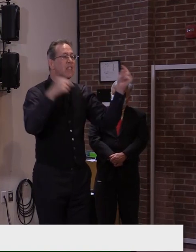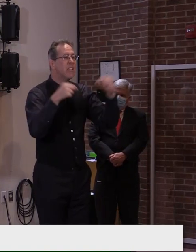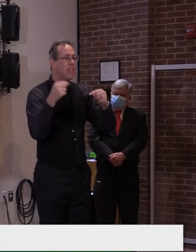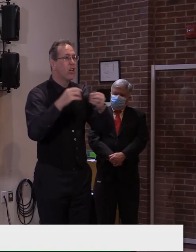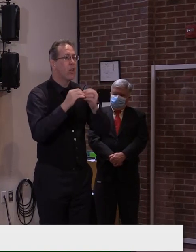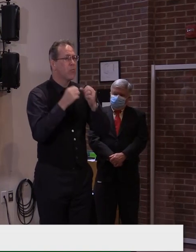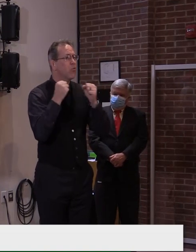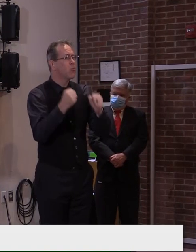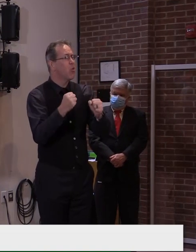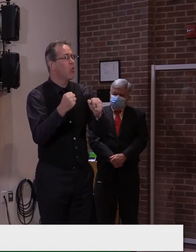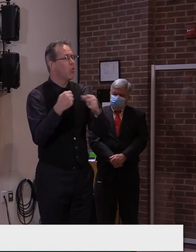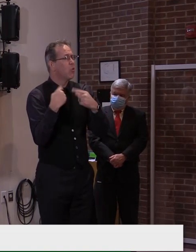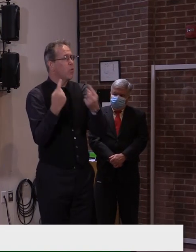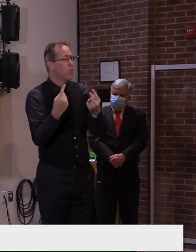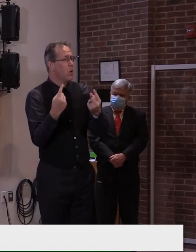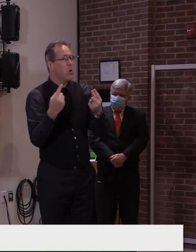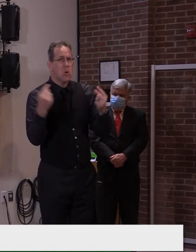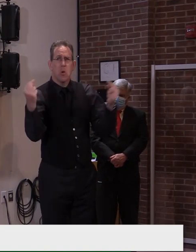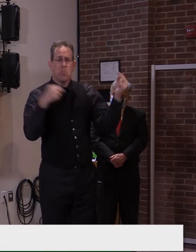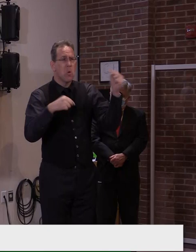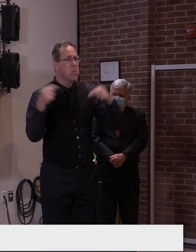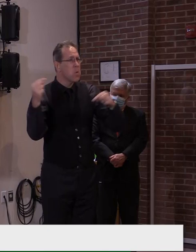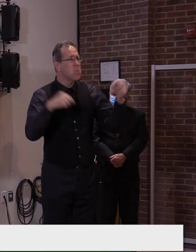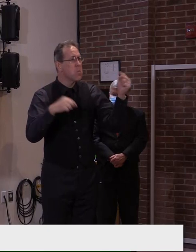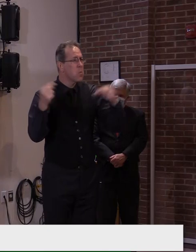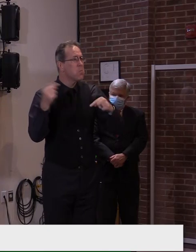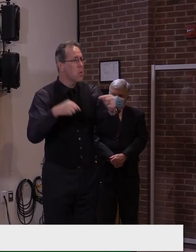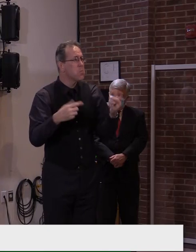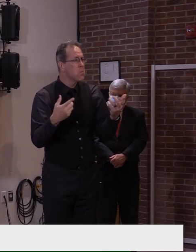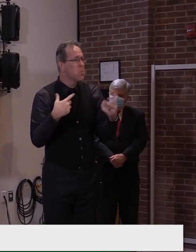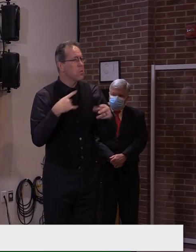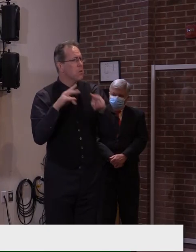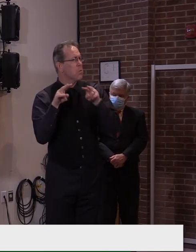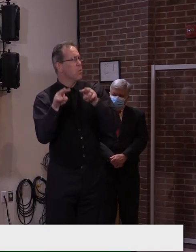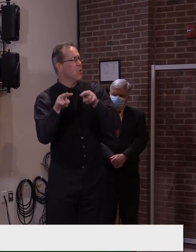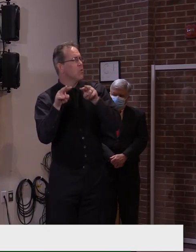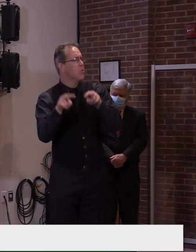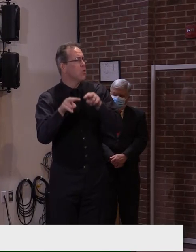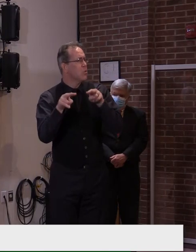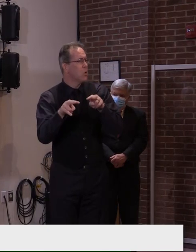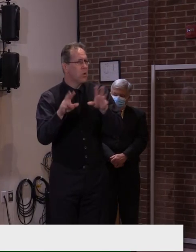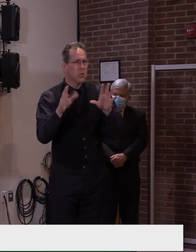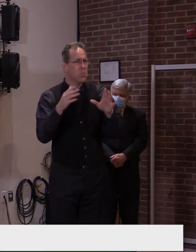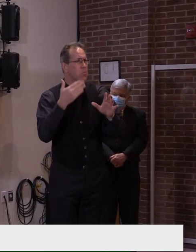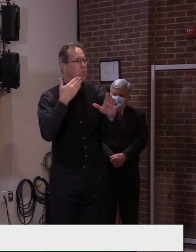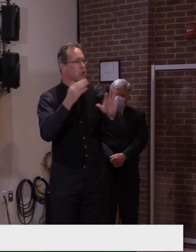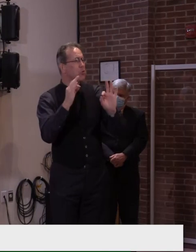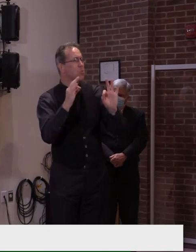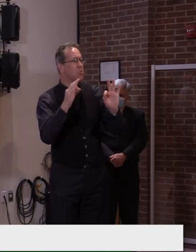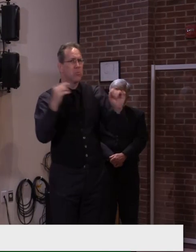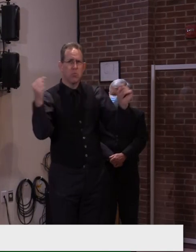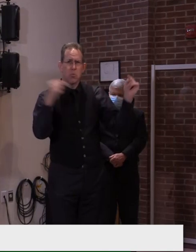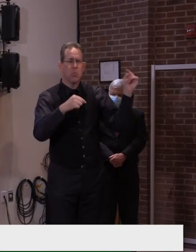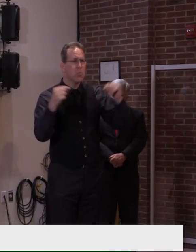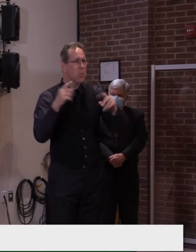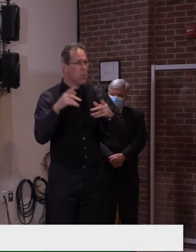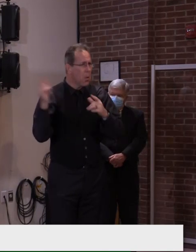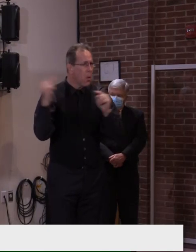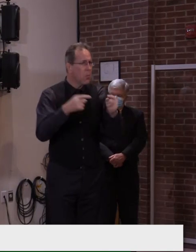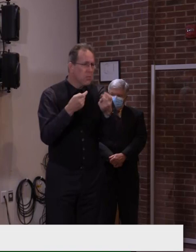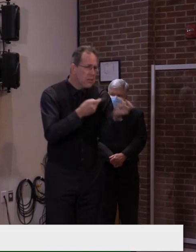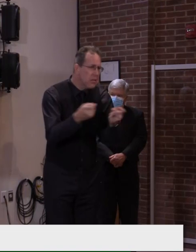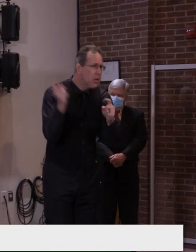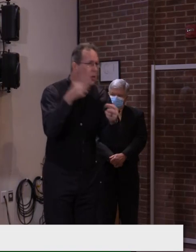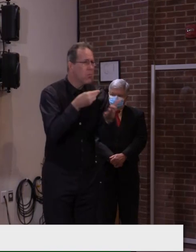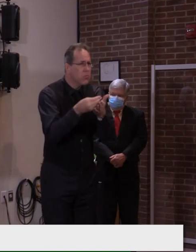in terms of receipts. We've been watching that, and you know, it appears